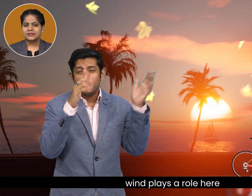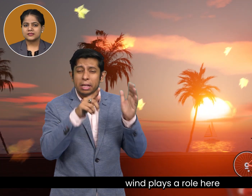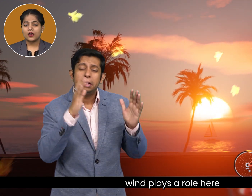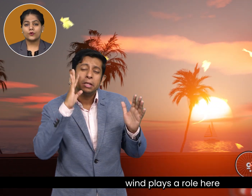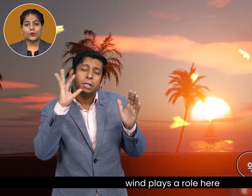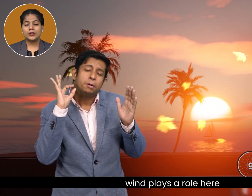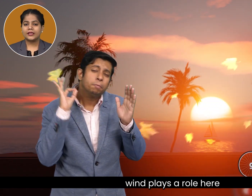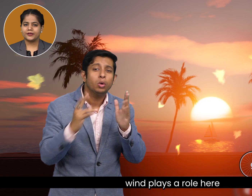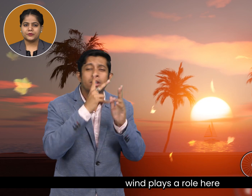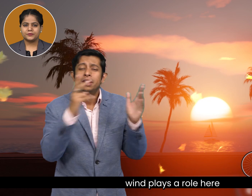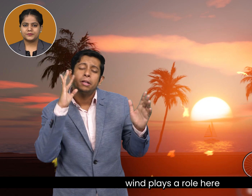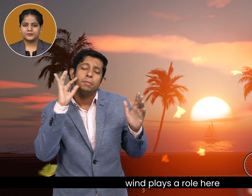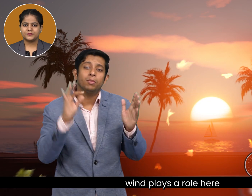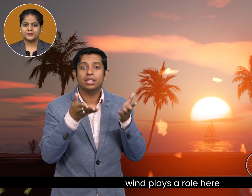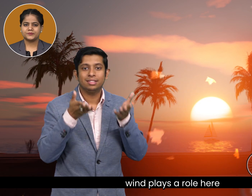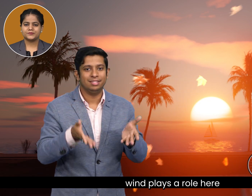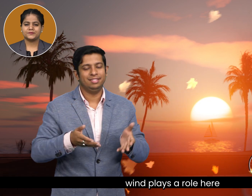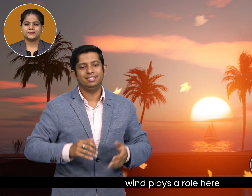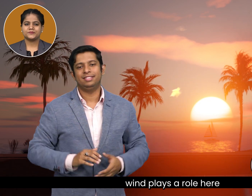Wind plays a role here.